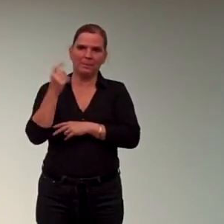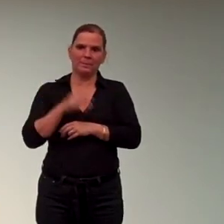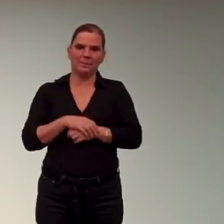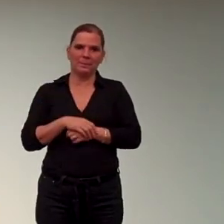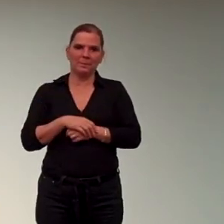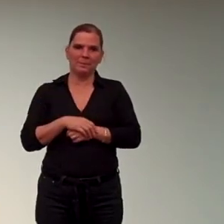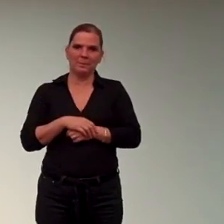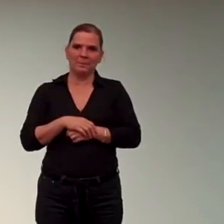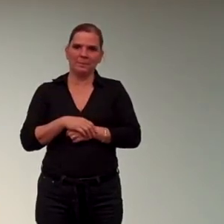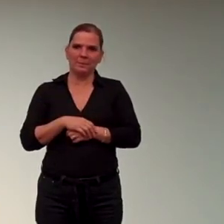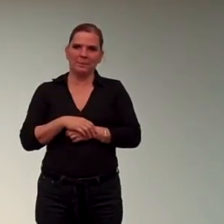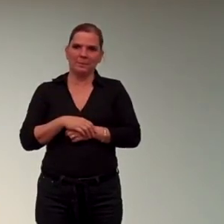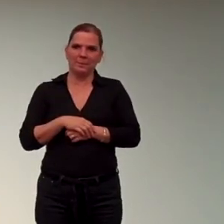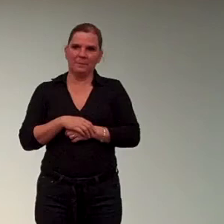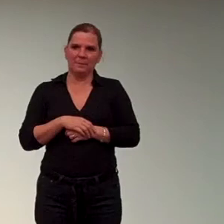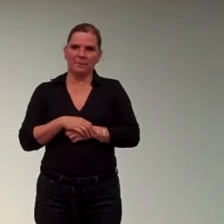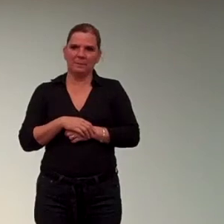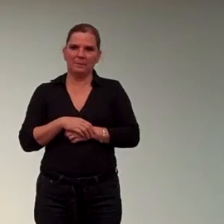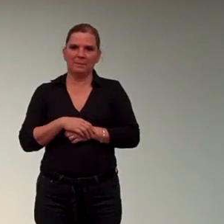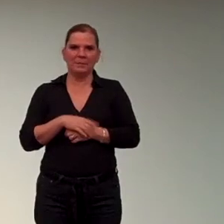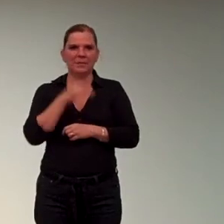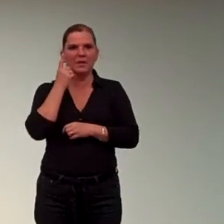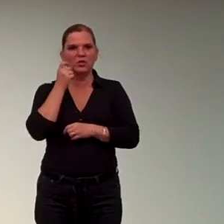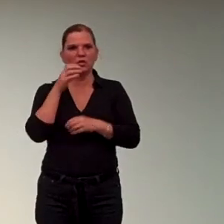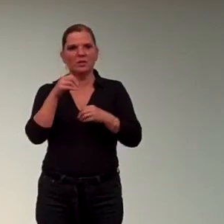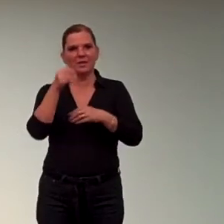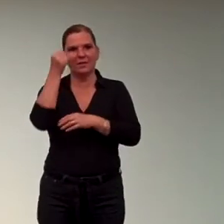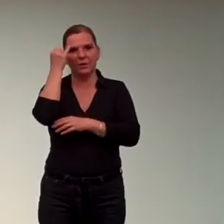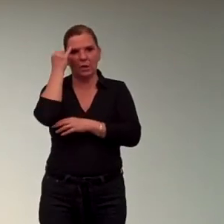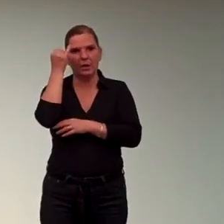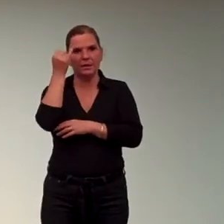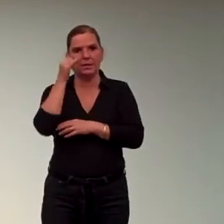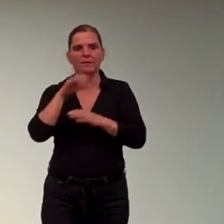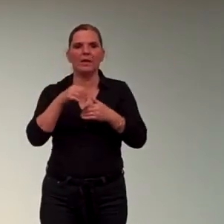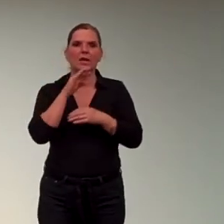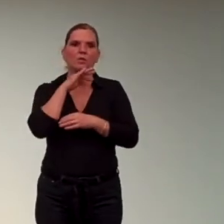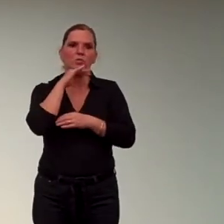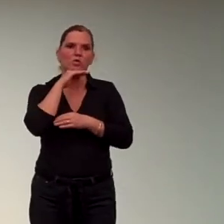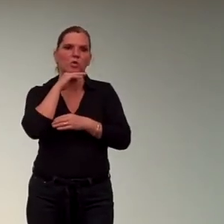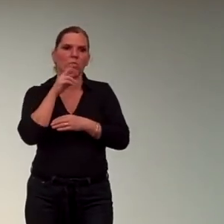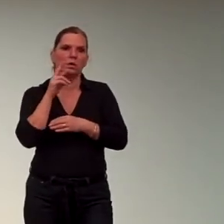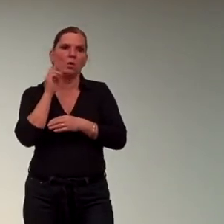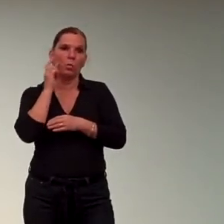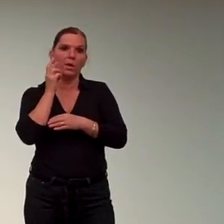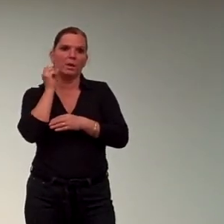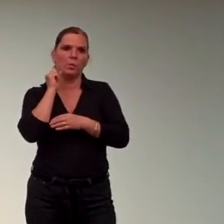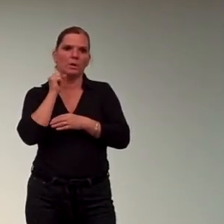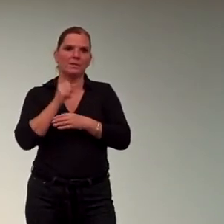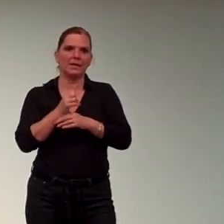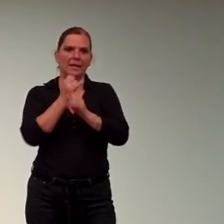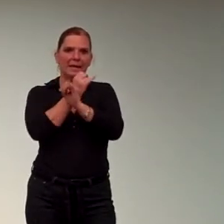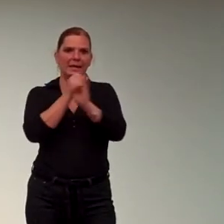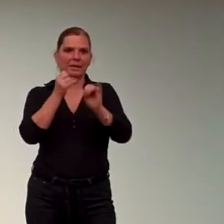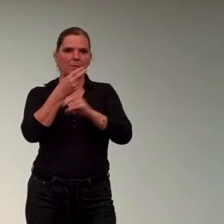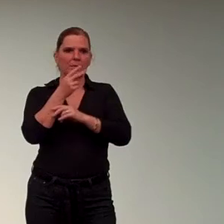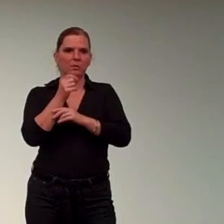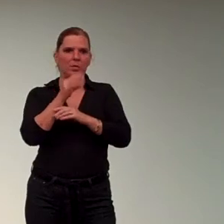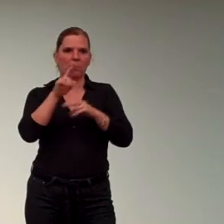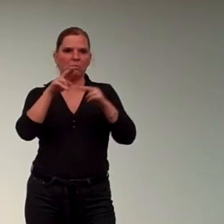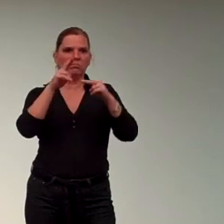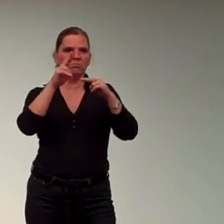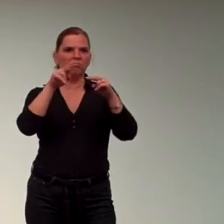Well, just to give you an idea of how dirty Wheeling was, the Independence Hall was put up